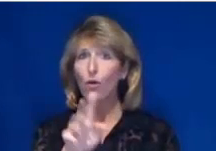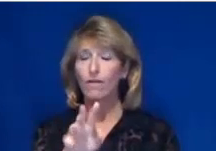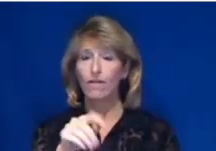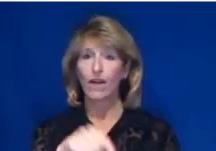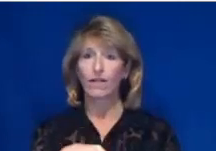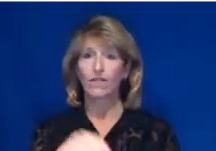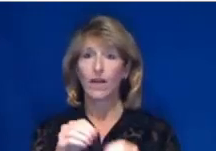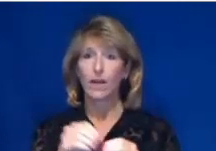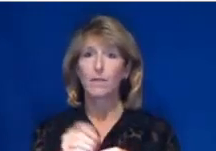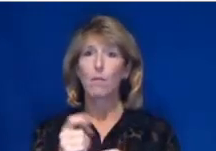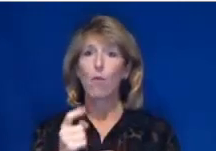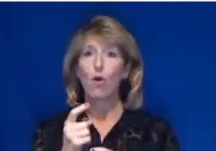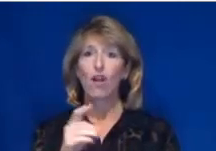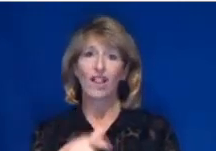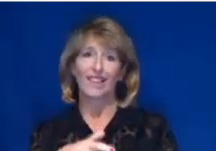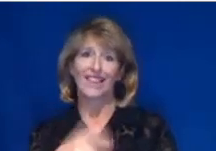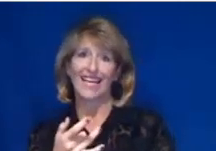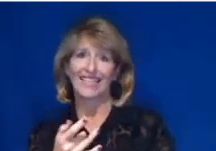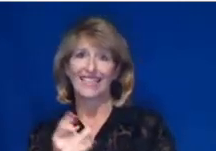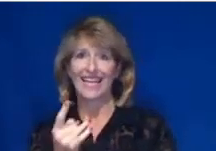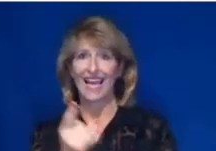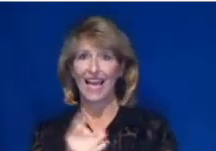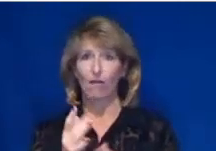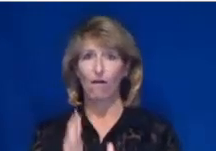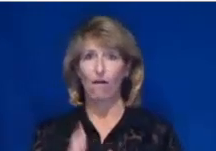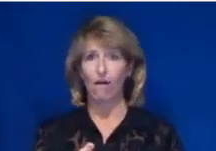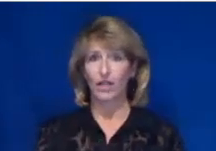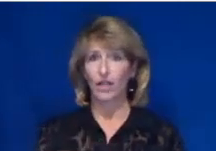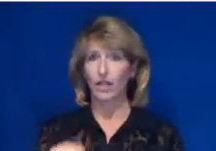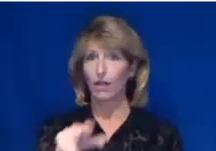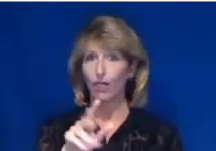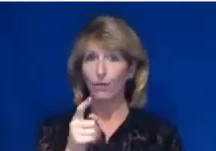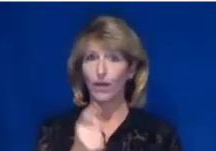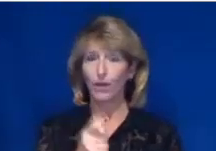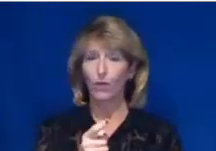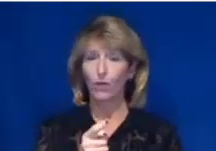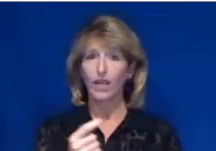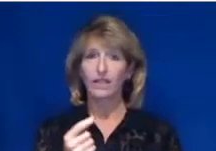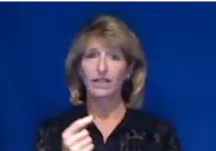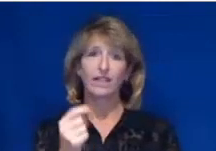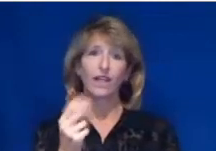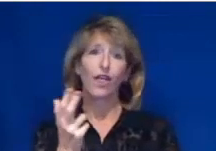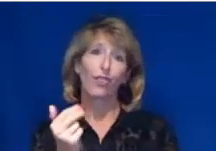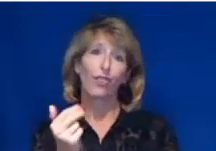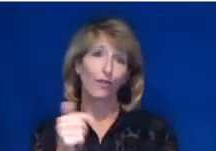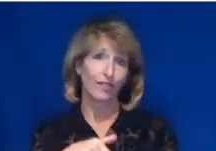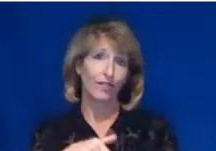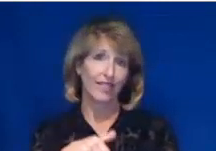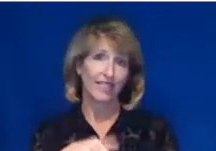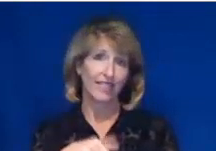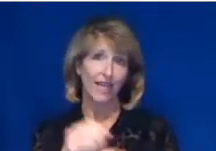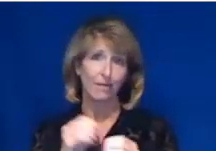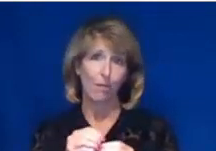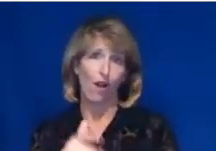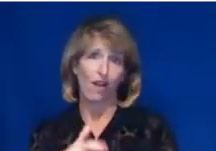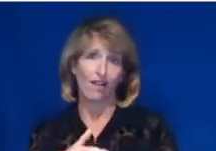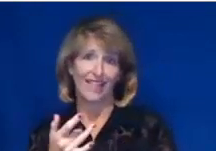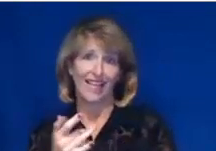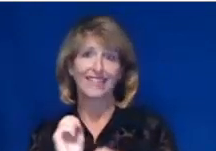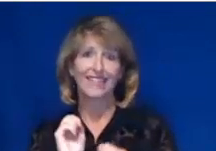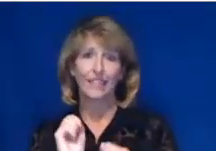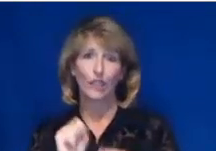If 2 are correct, it's 4.5 times more likely that that person will be an alcoholic. If 3